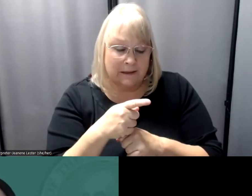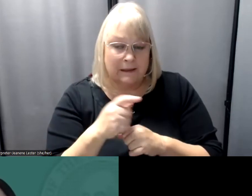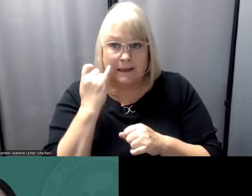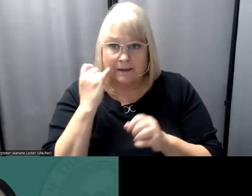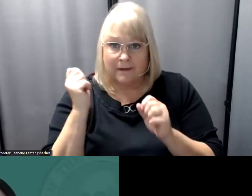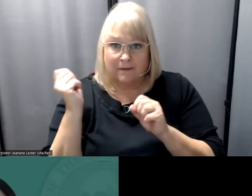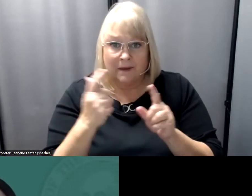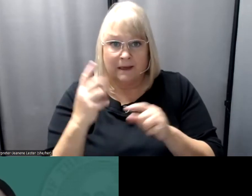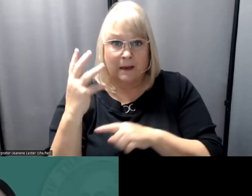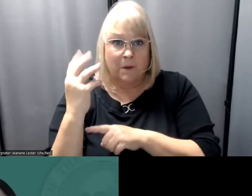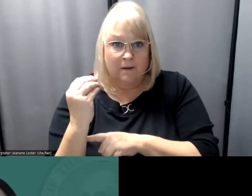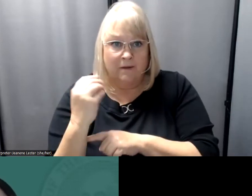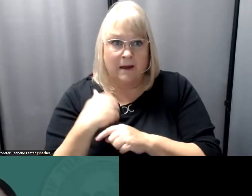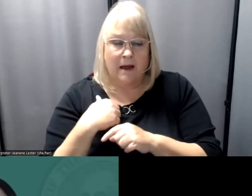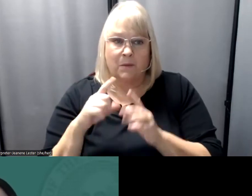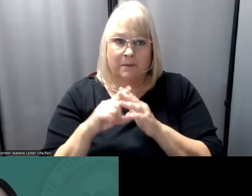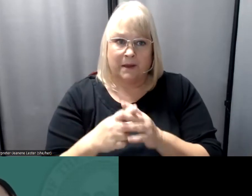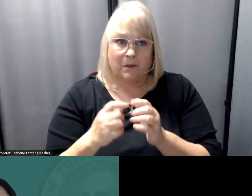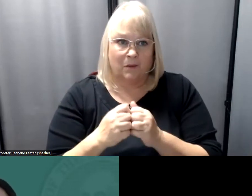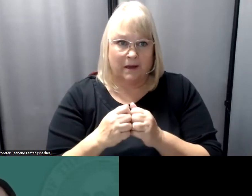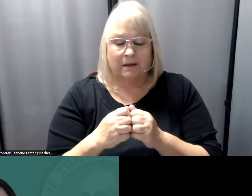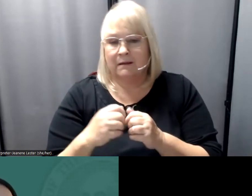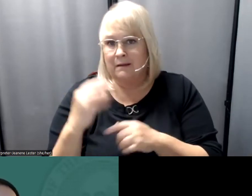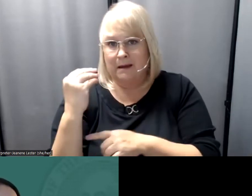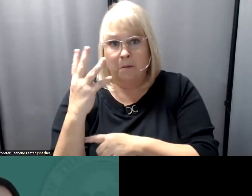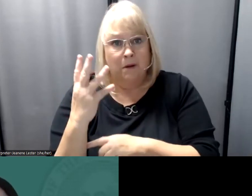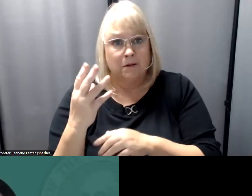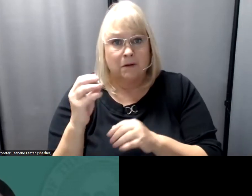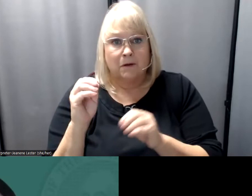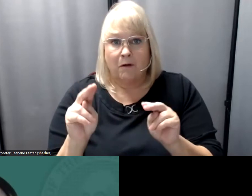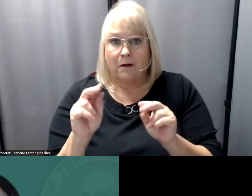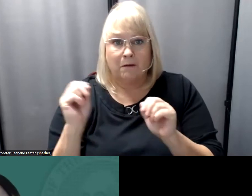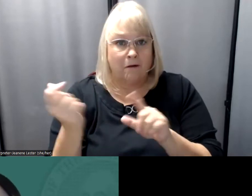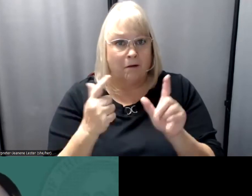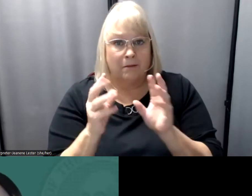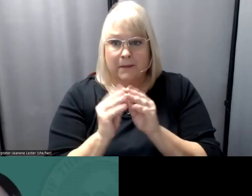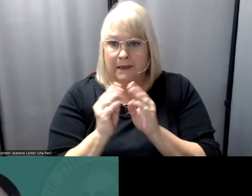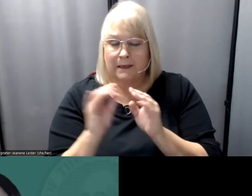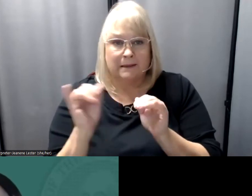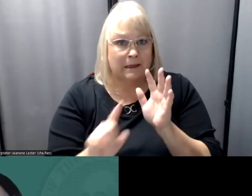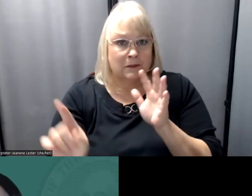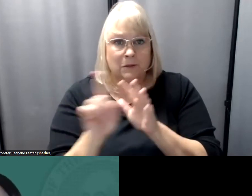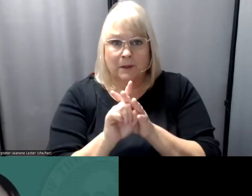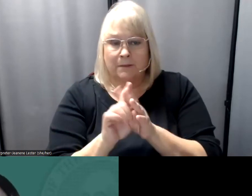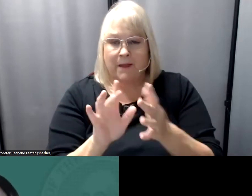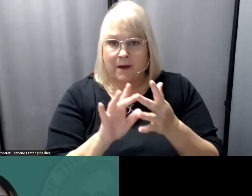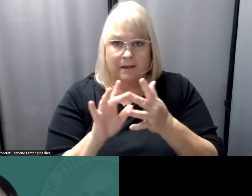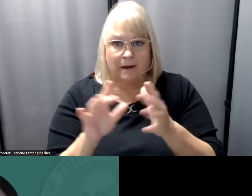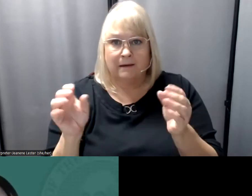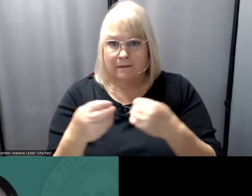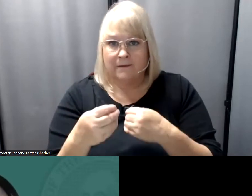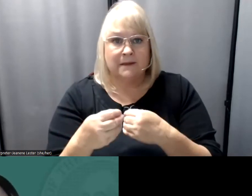I would begin with cameras are on at all meetings. It's like showing up in the online office.